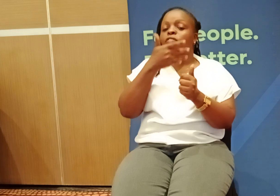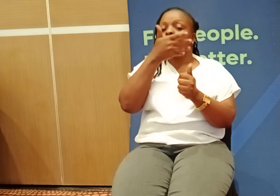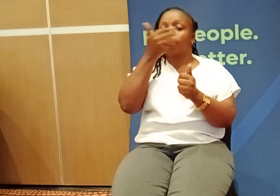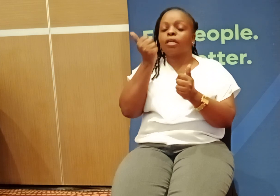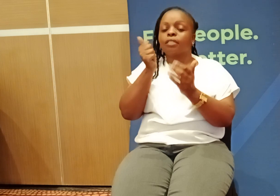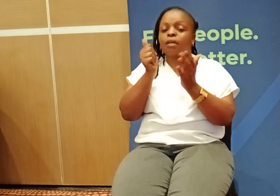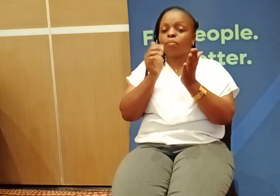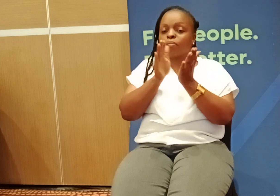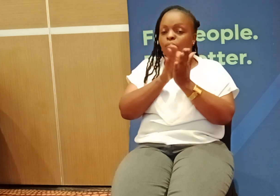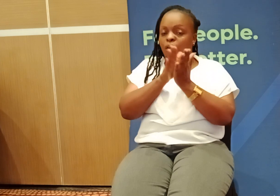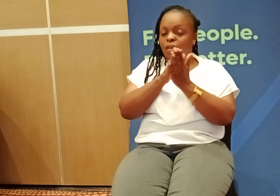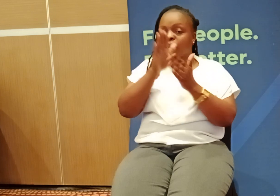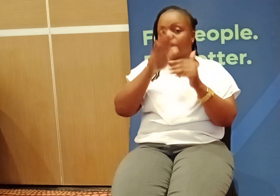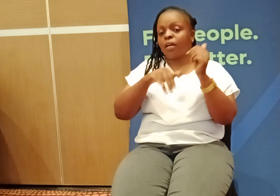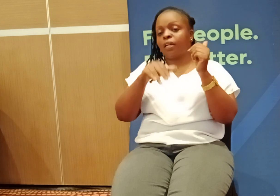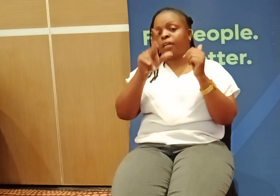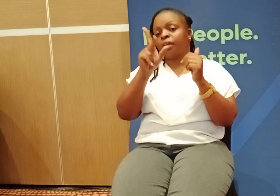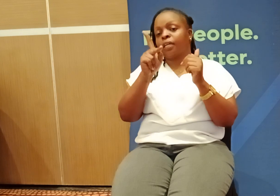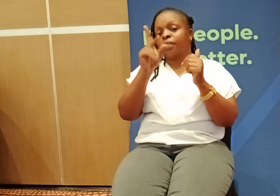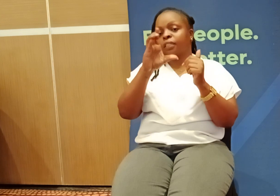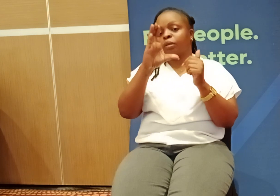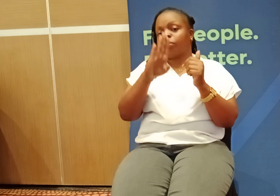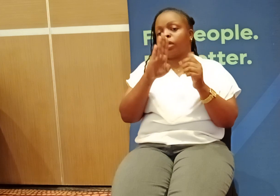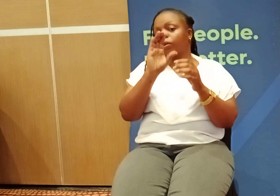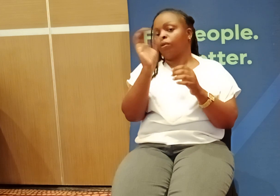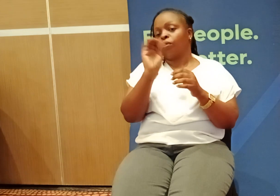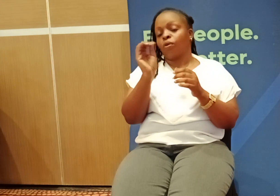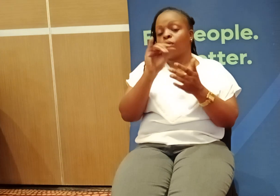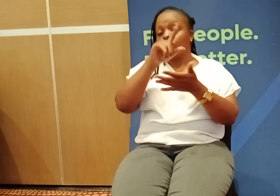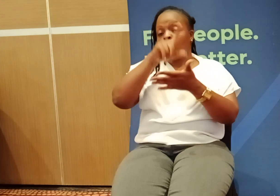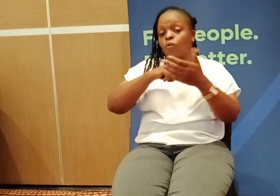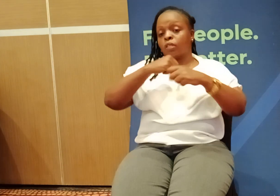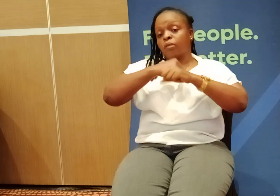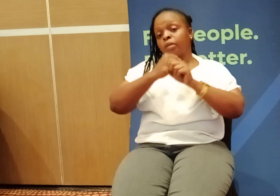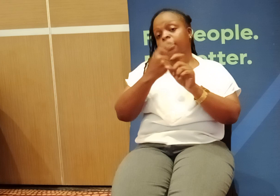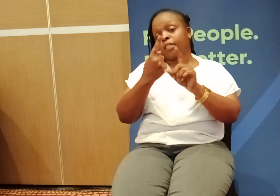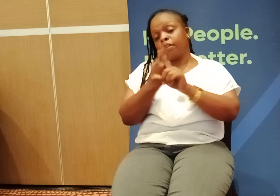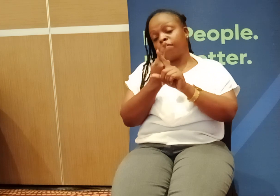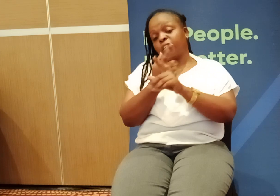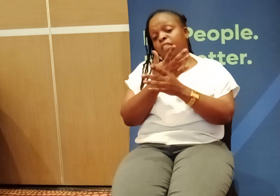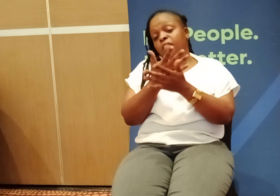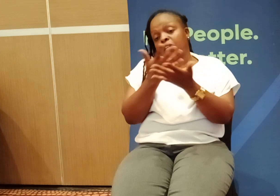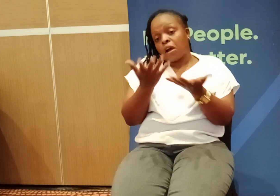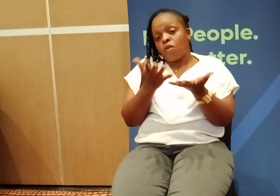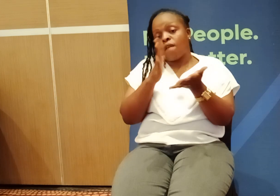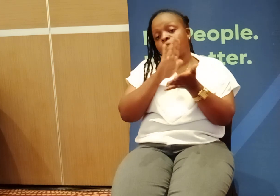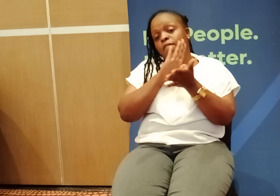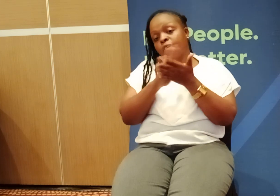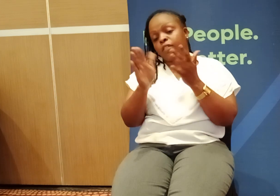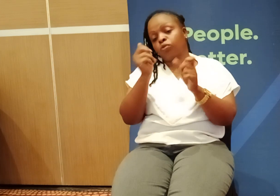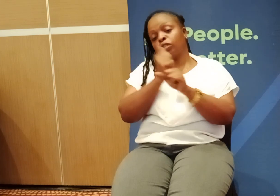the markets. What is going to make a difference is how fast we do the things that we promise we will do.